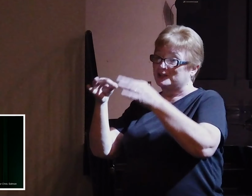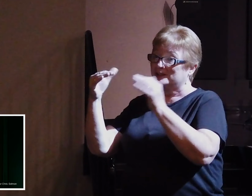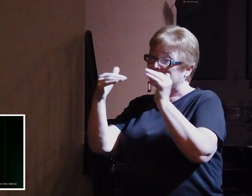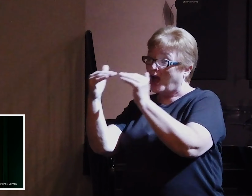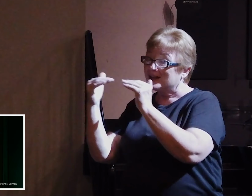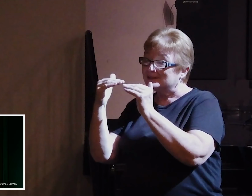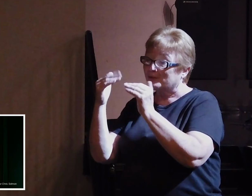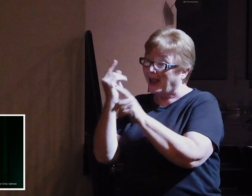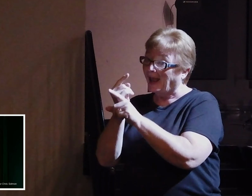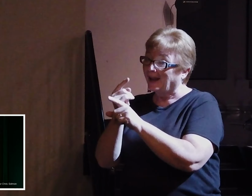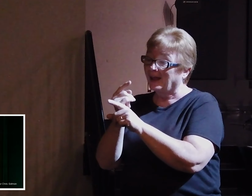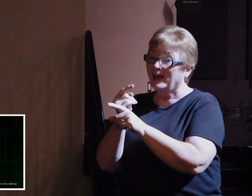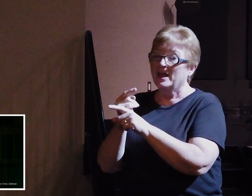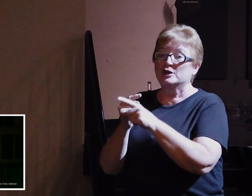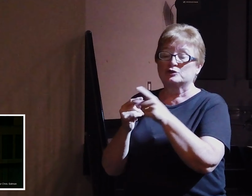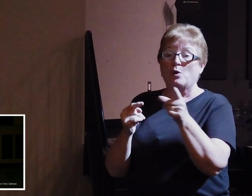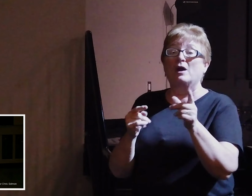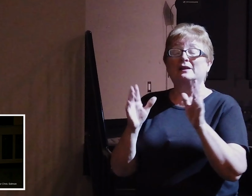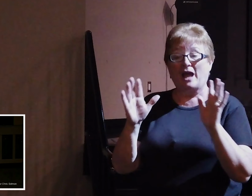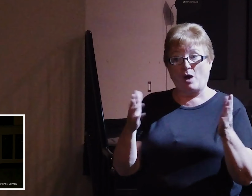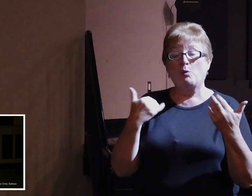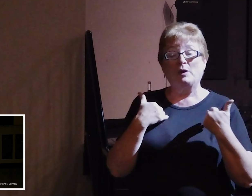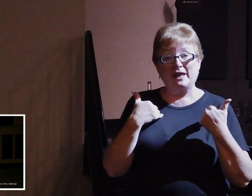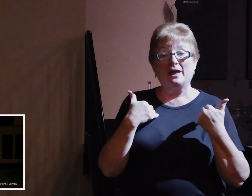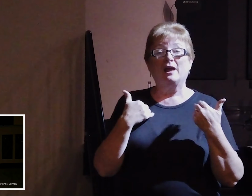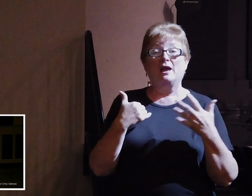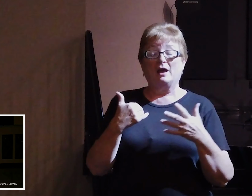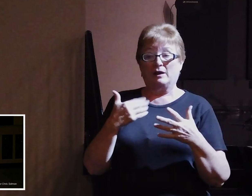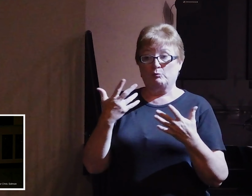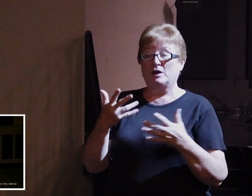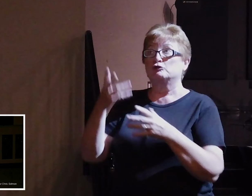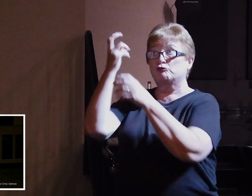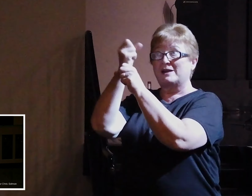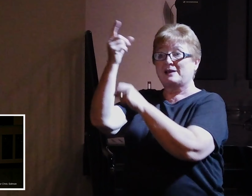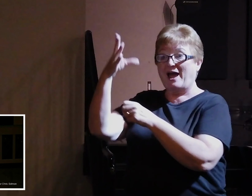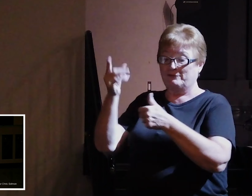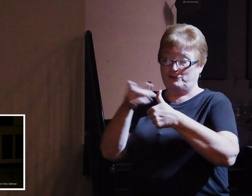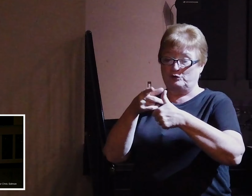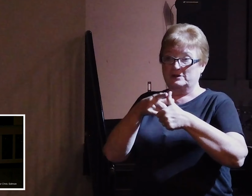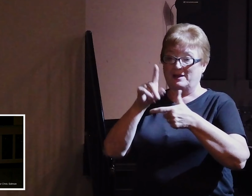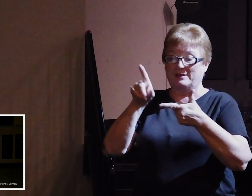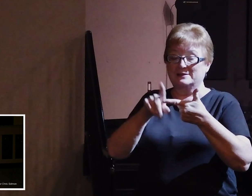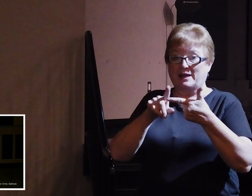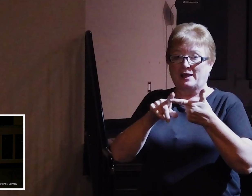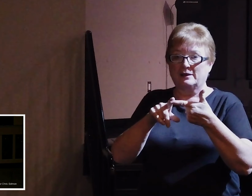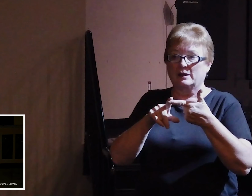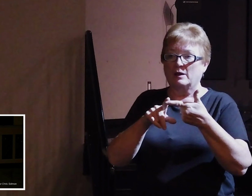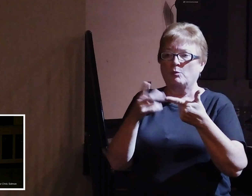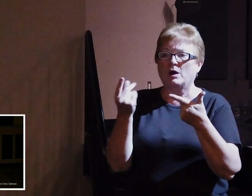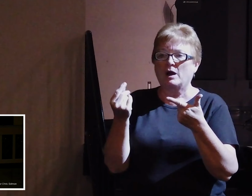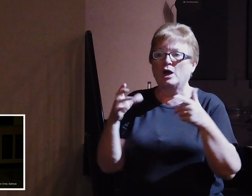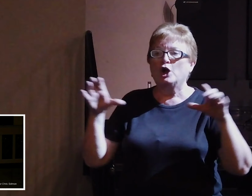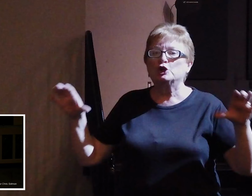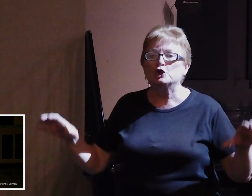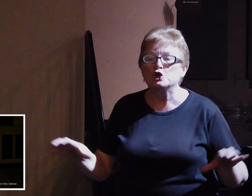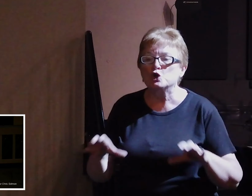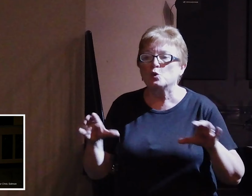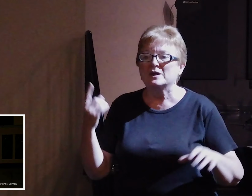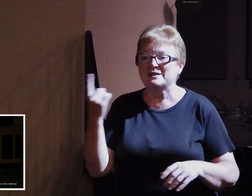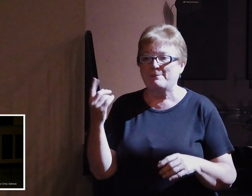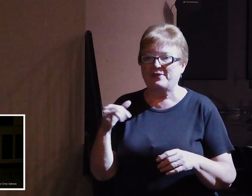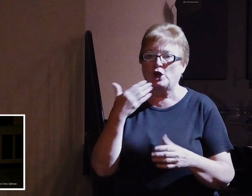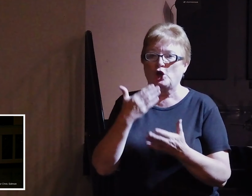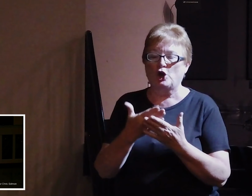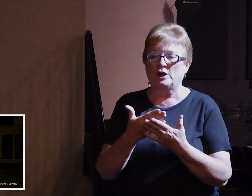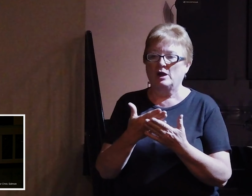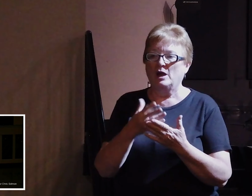sit on your hands. And this is where we leave it. Do something good. Do the right thing. Do what's